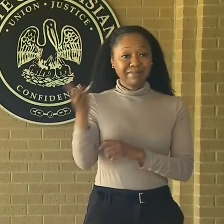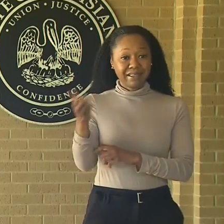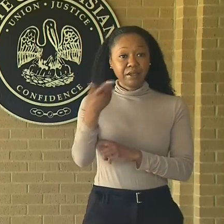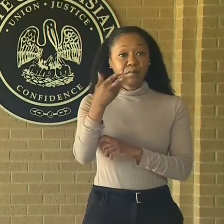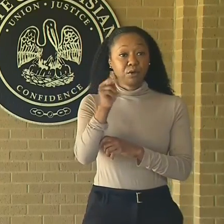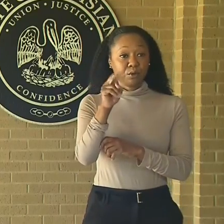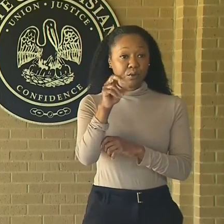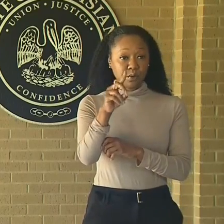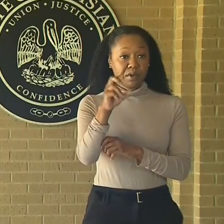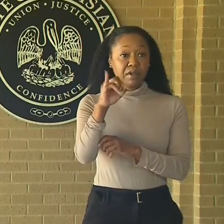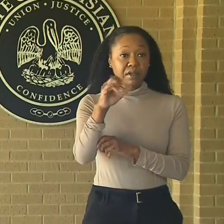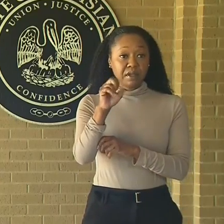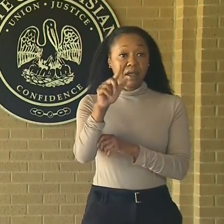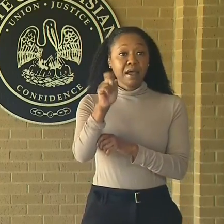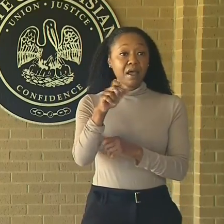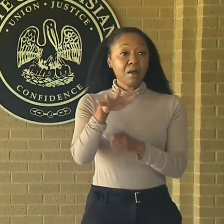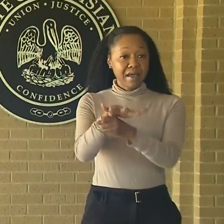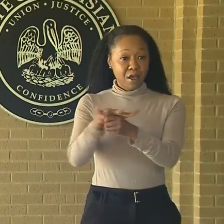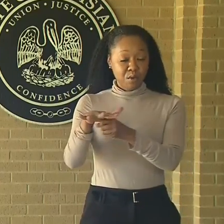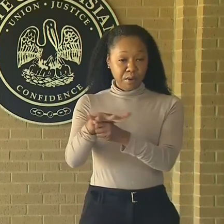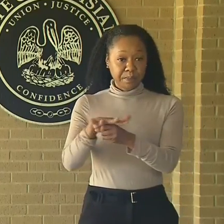Isle area.